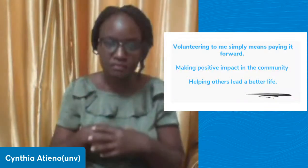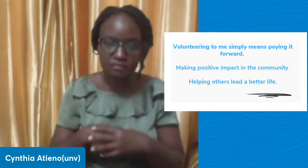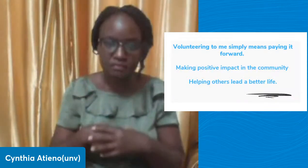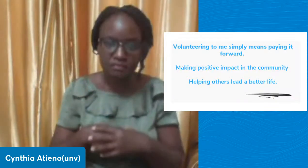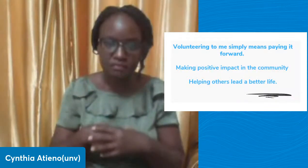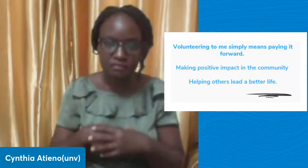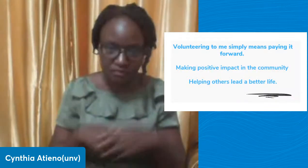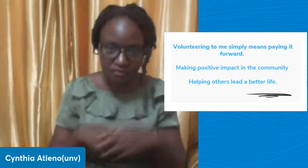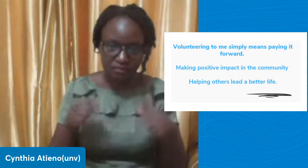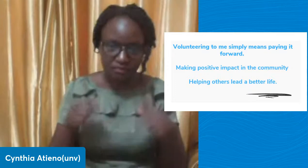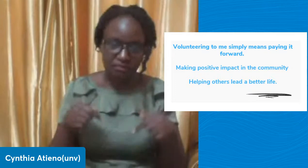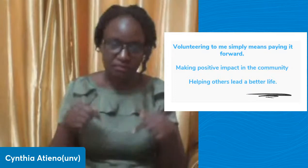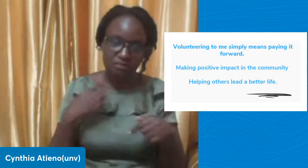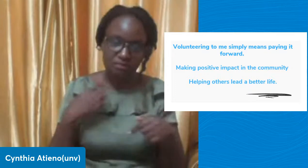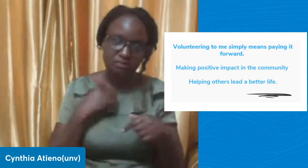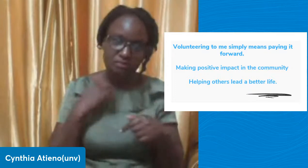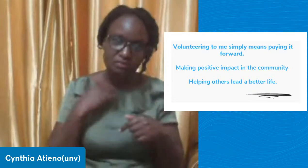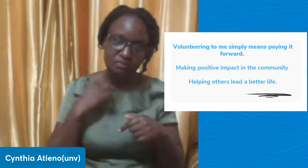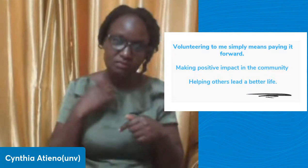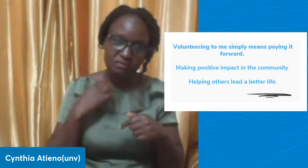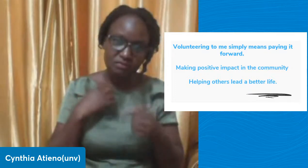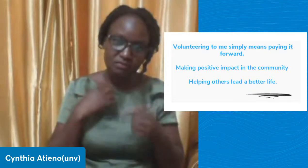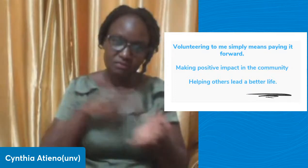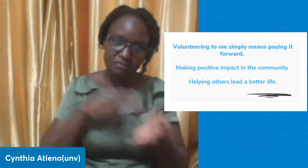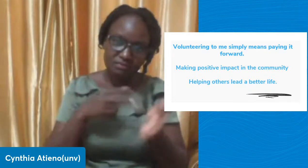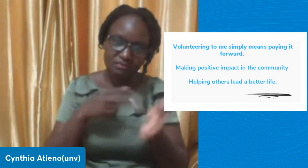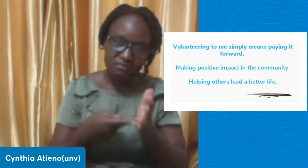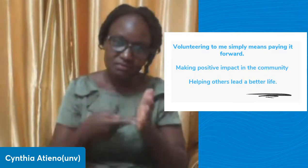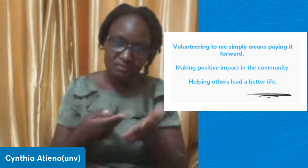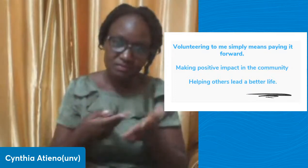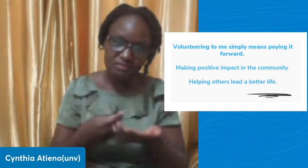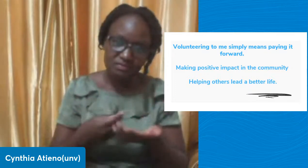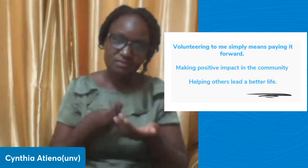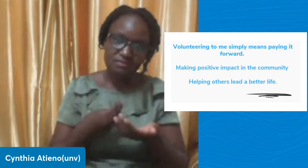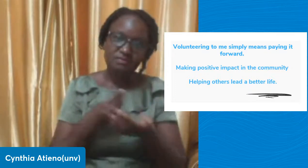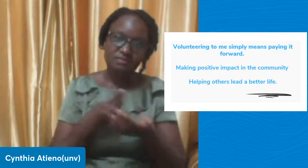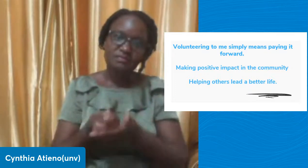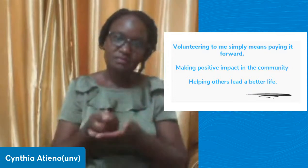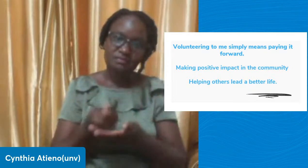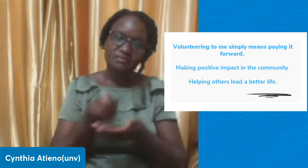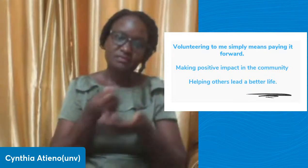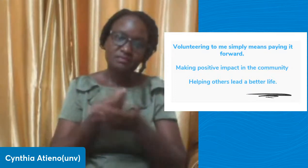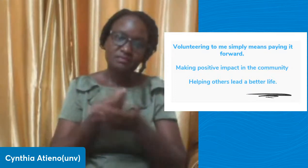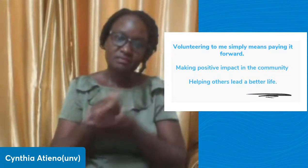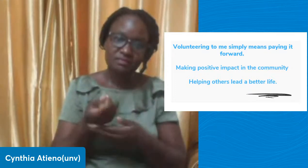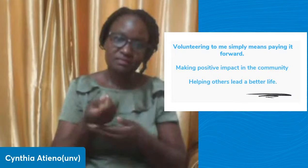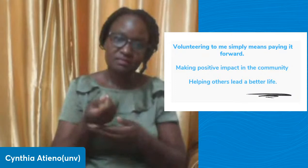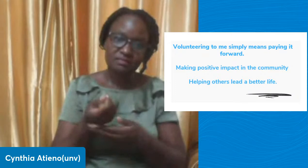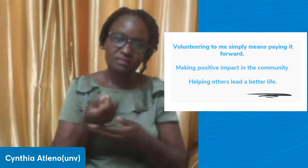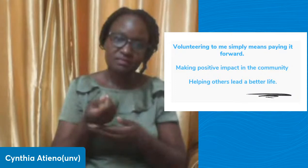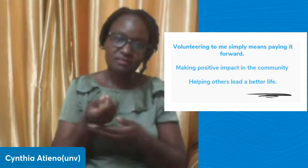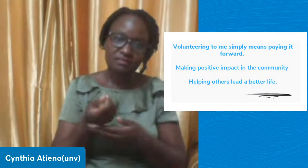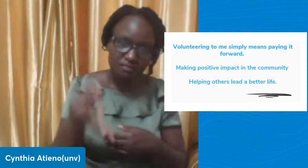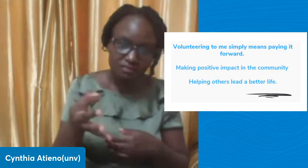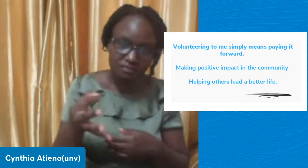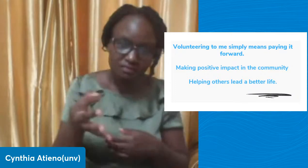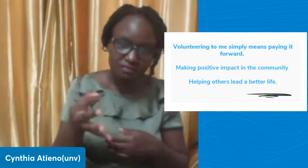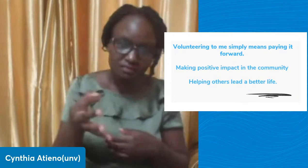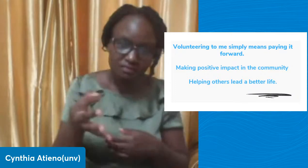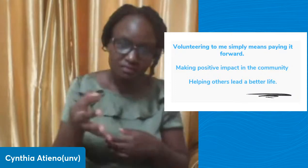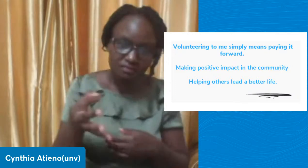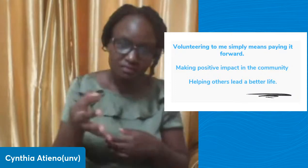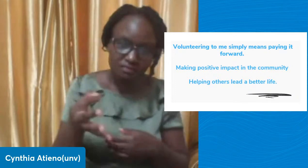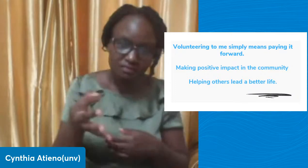me, volunteering simply means paying it forward. As a young person, it is important that we pay it forward.